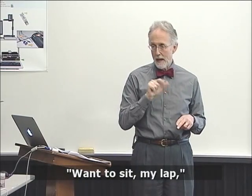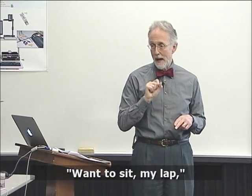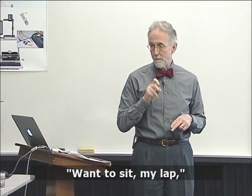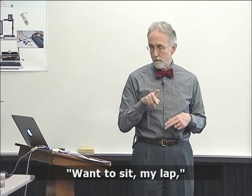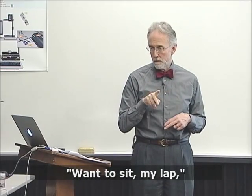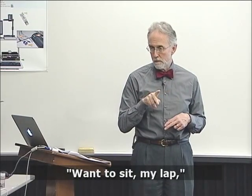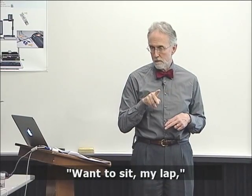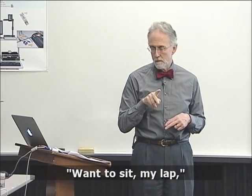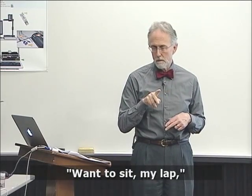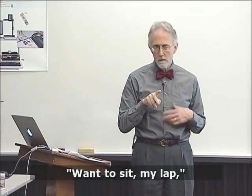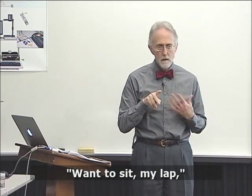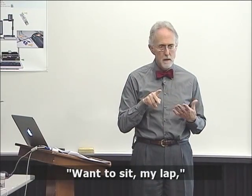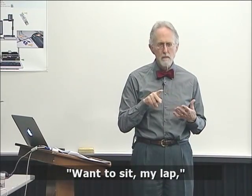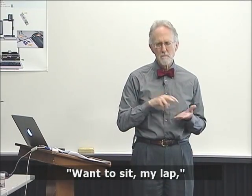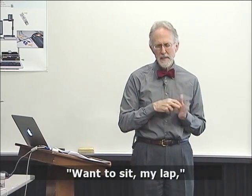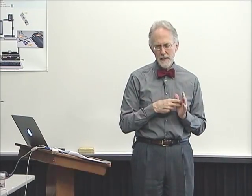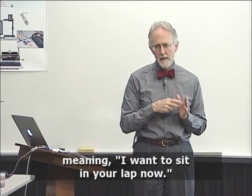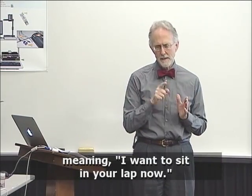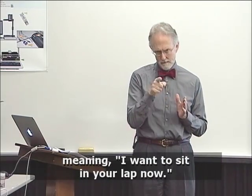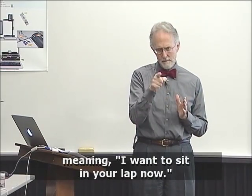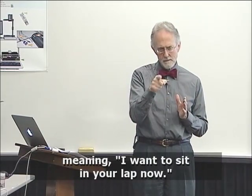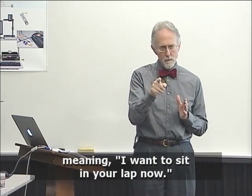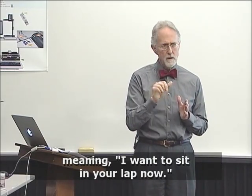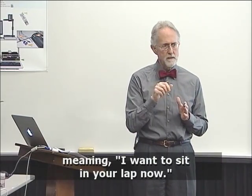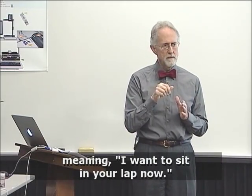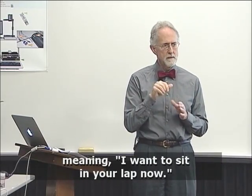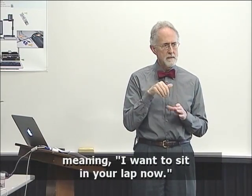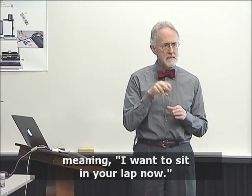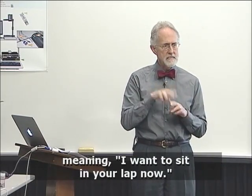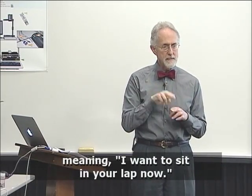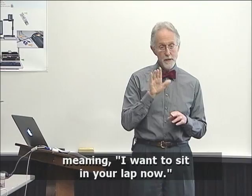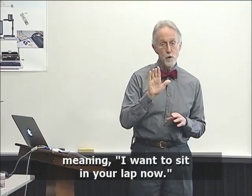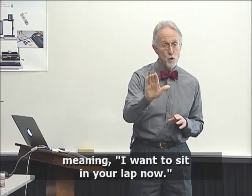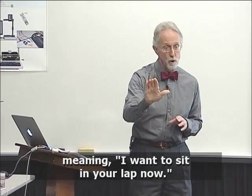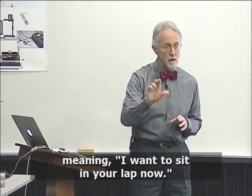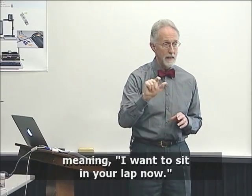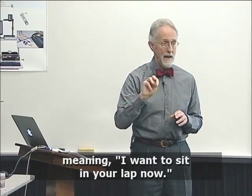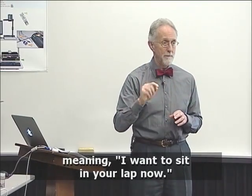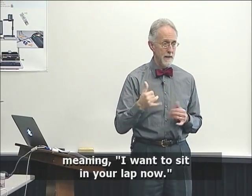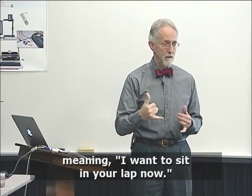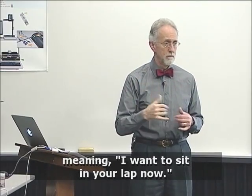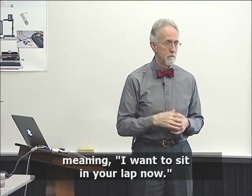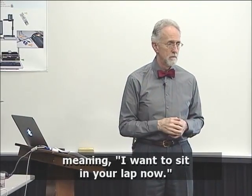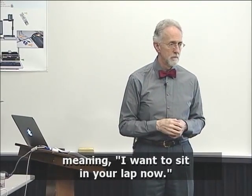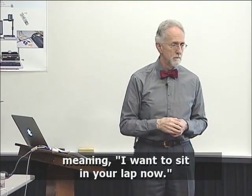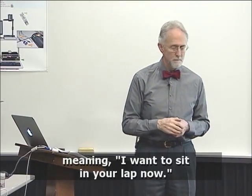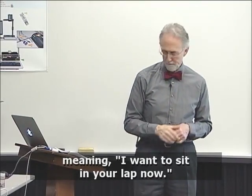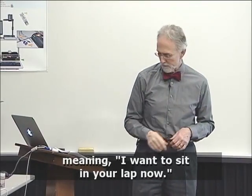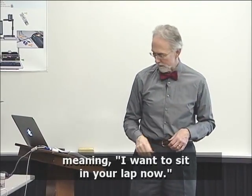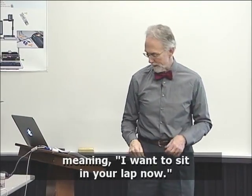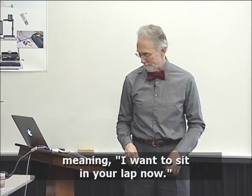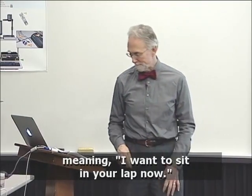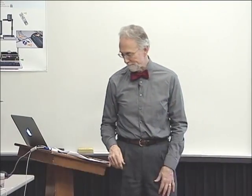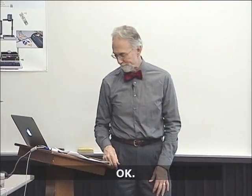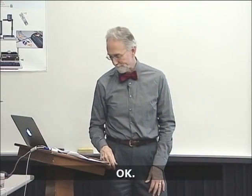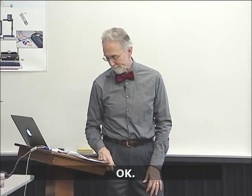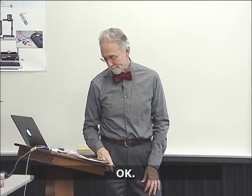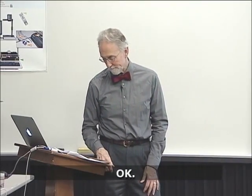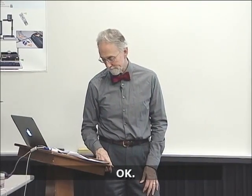lap, meaning I want to sit in your lap now. Okay.